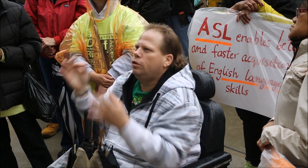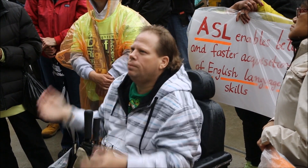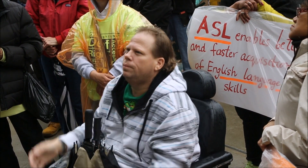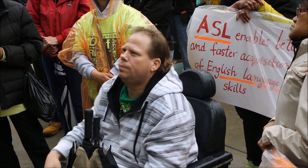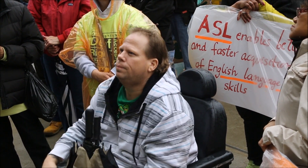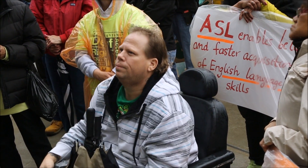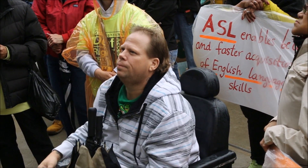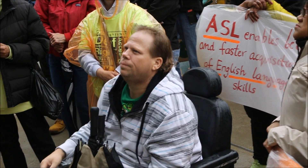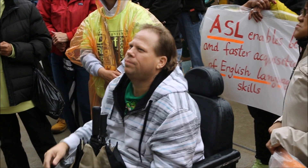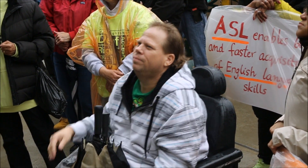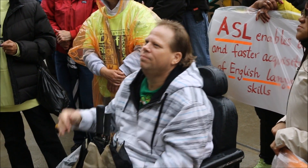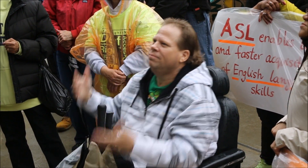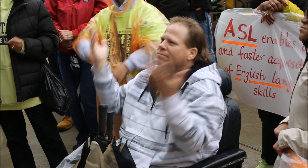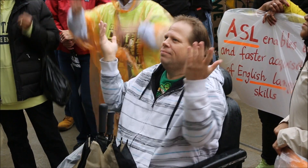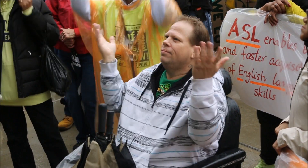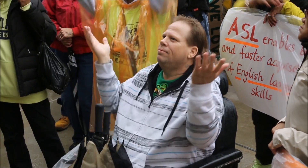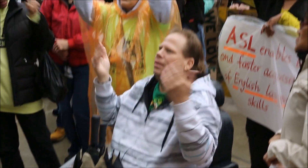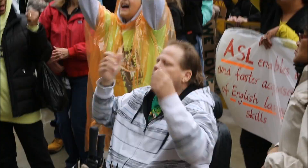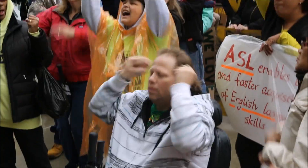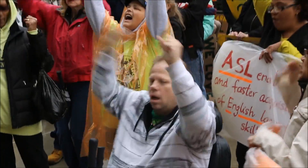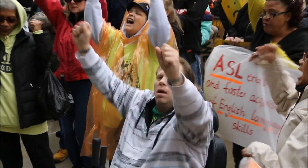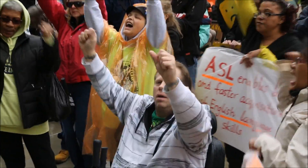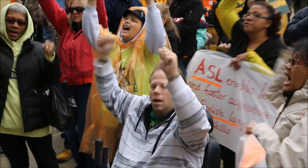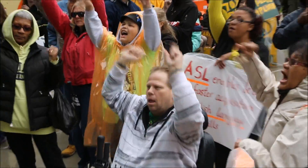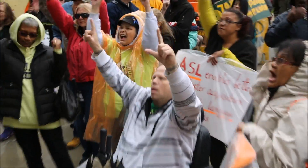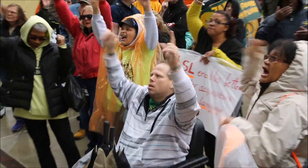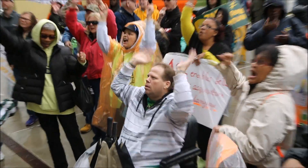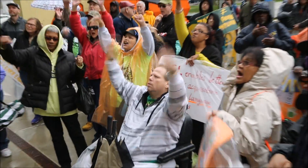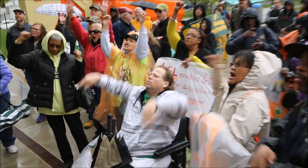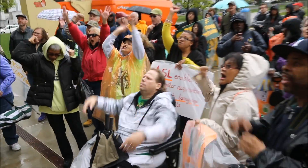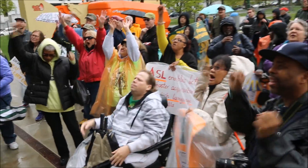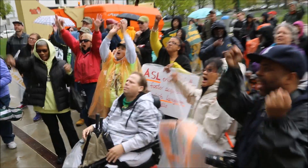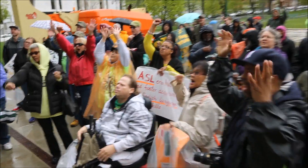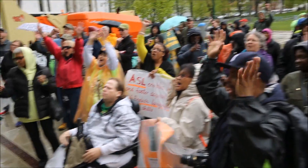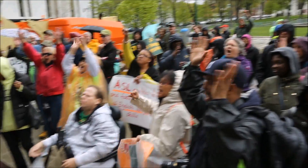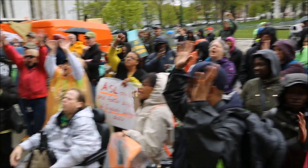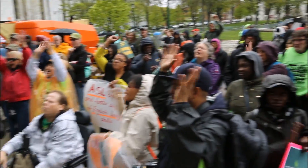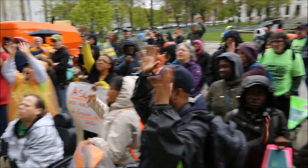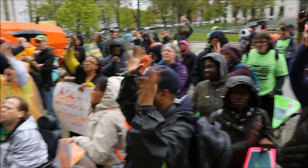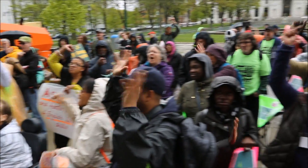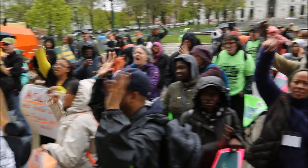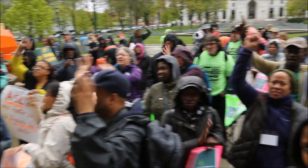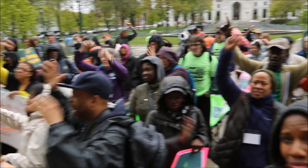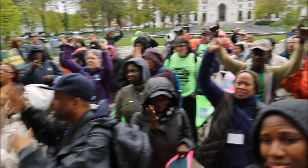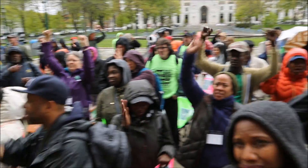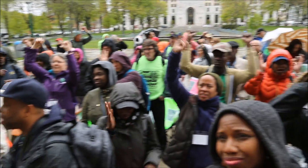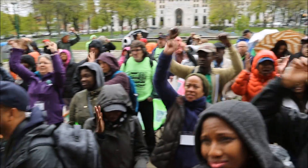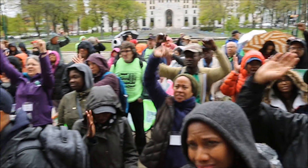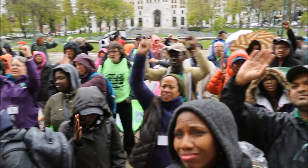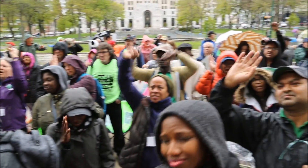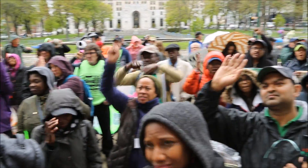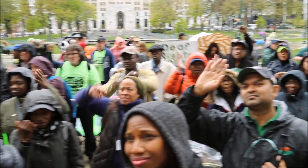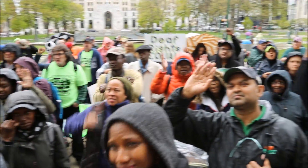courts. Nothing. So I wrote a letter to Albany, to my representative here, about the